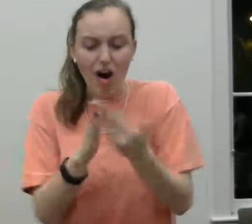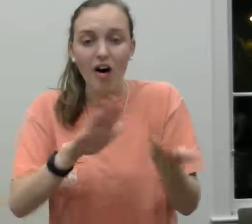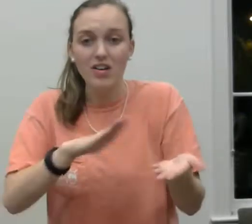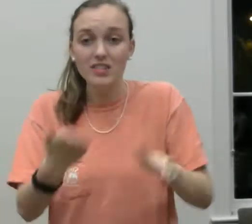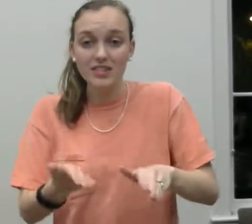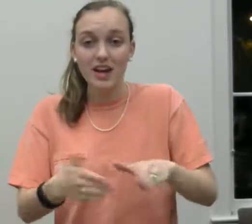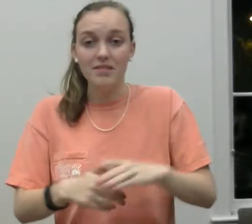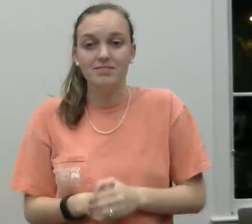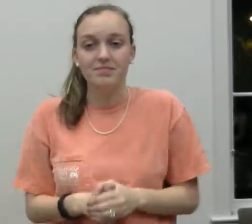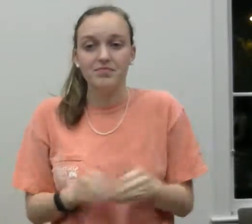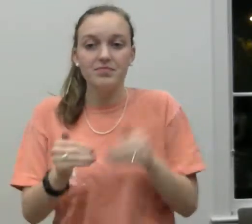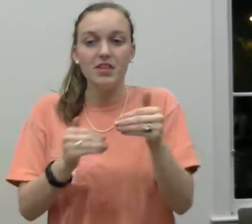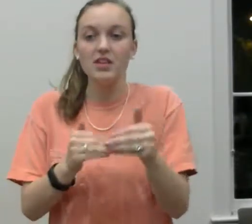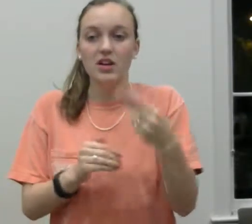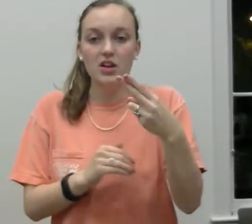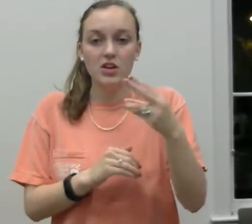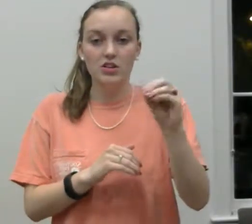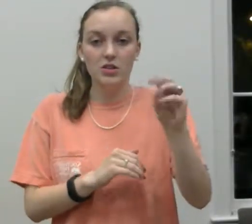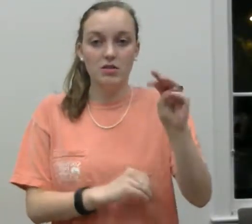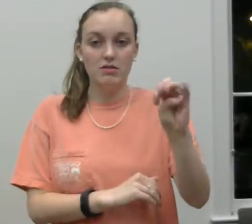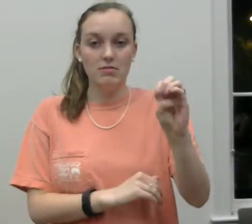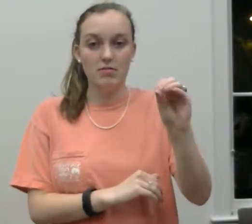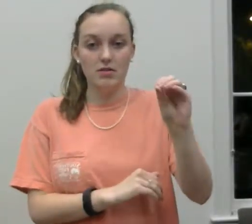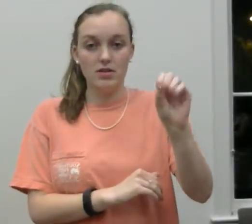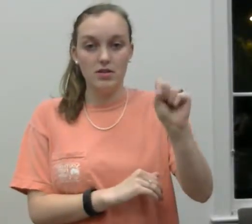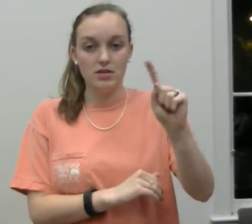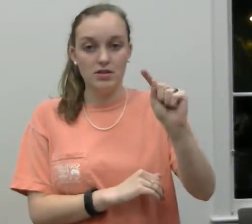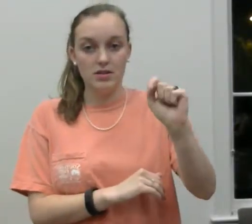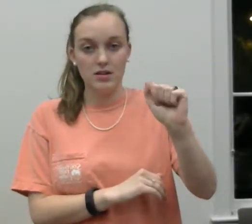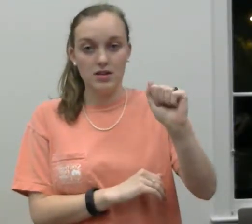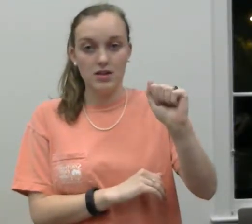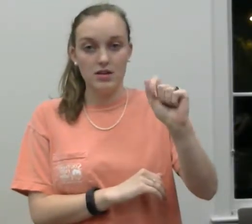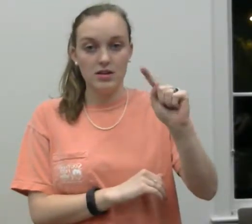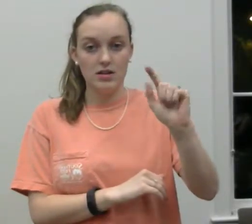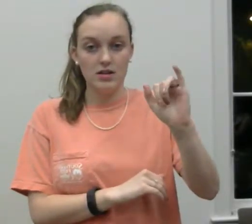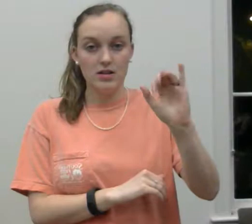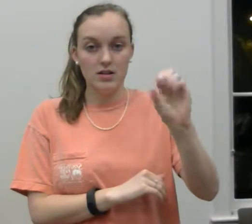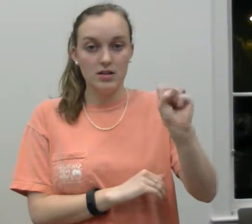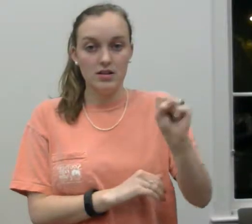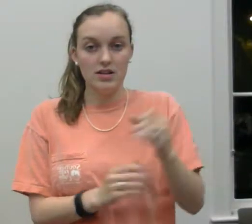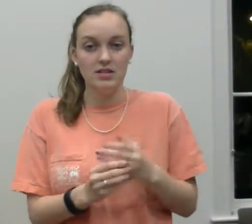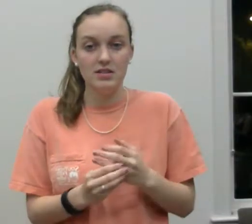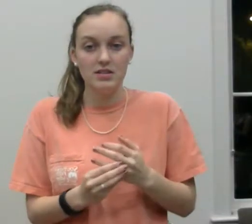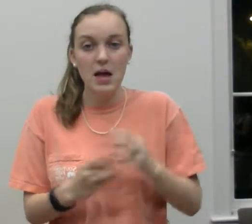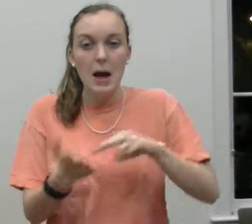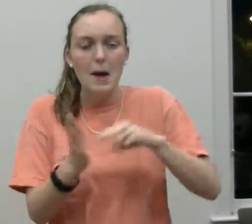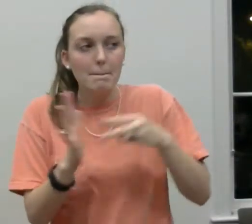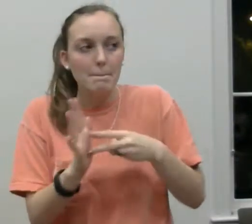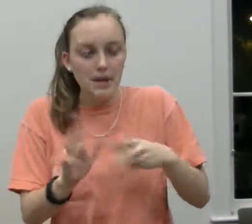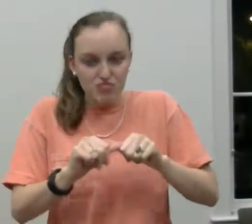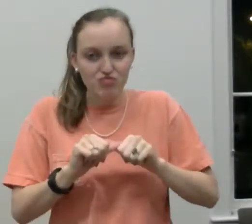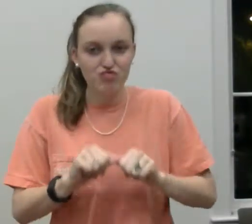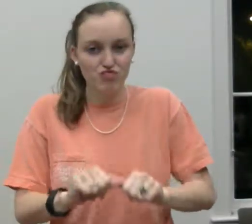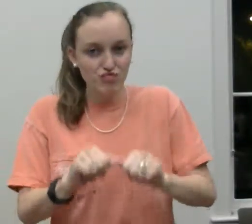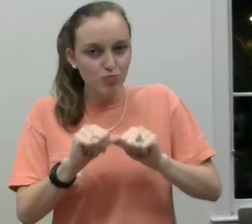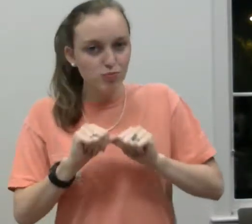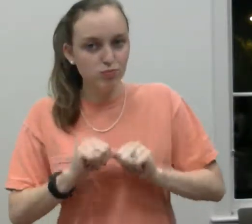homeostasis. Homeostasis means a steady state of your body. And your body, or an organism being